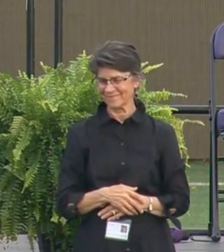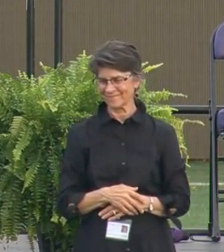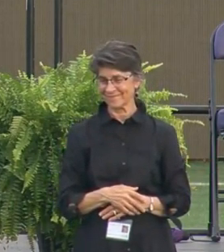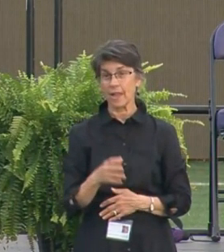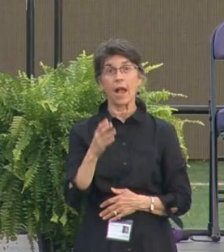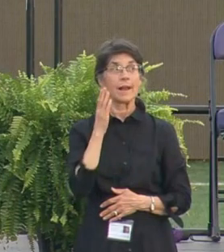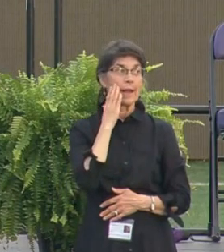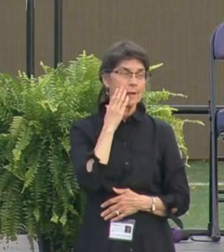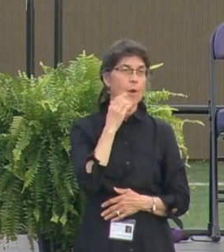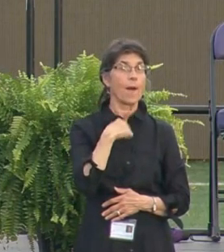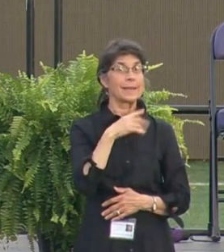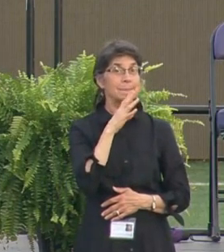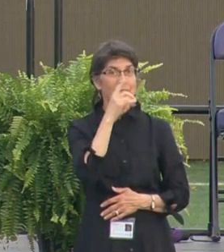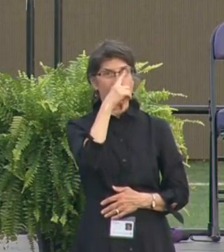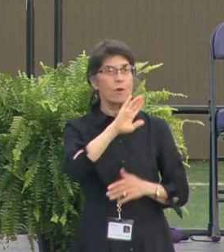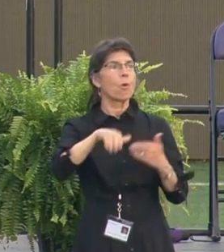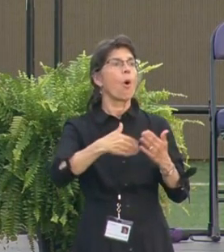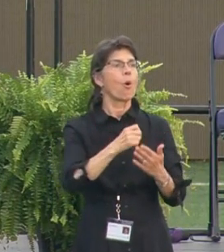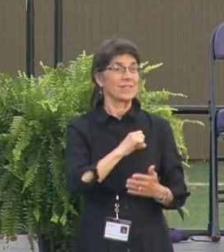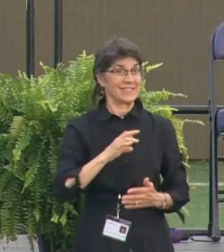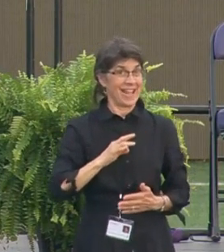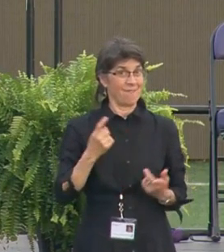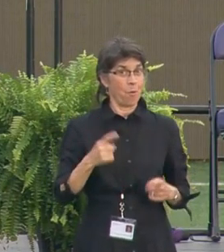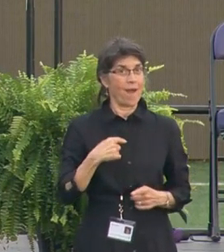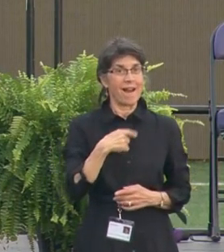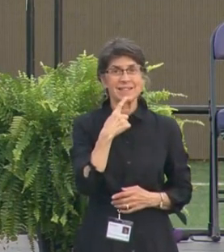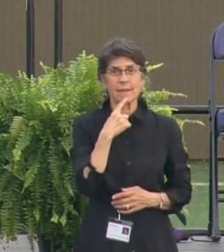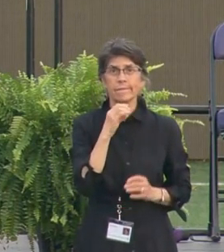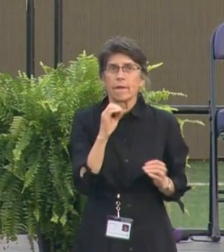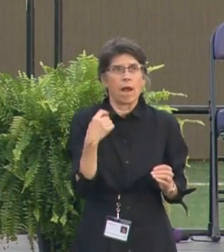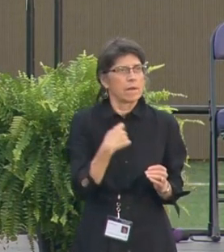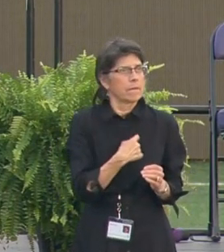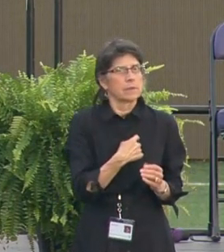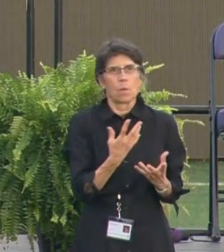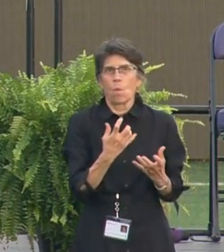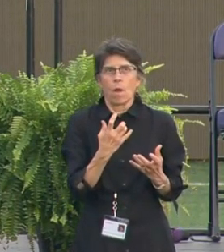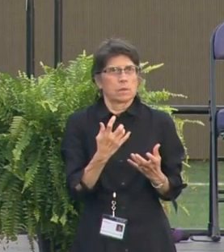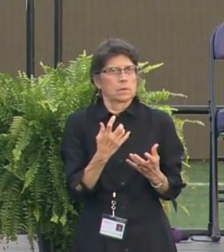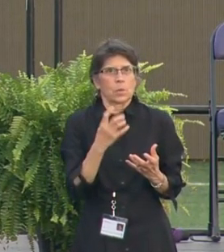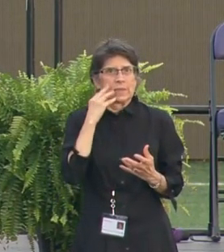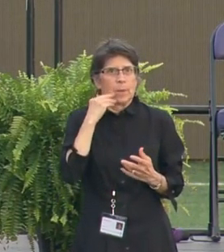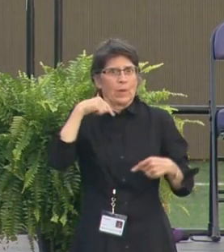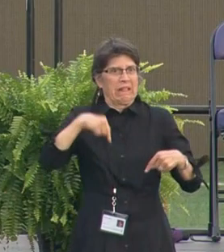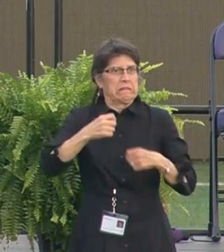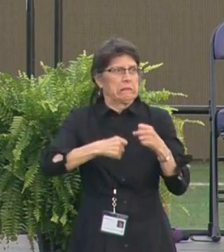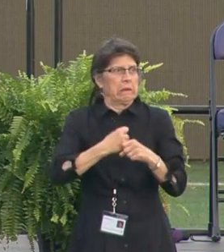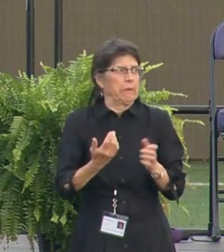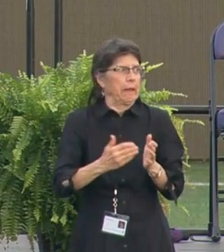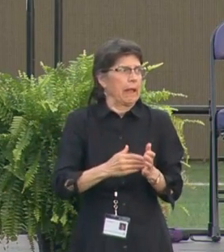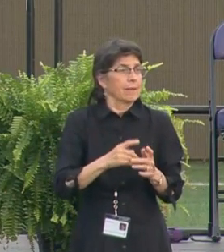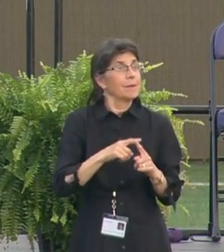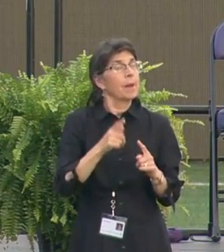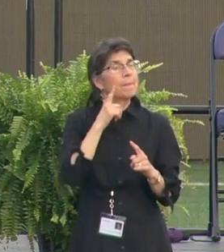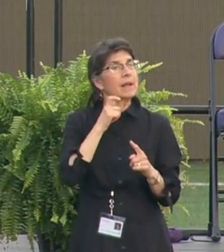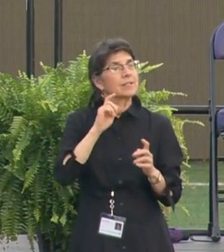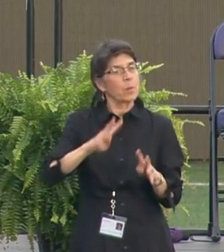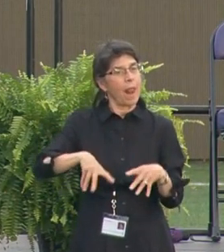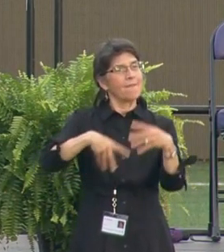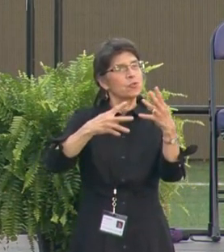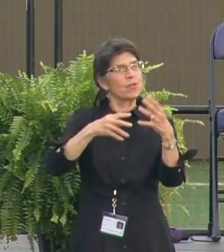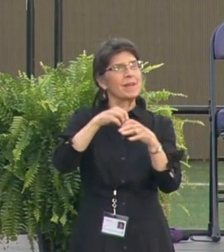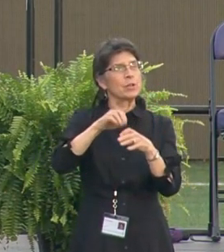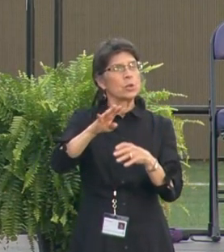And I know I speak for our whole staff when I say that none of us would ever want to do this year again, but being live streamed into your homes